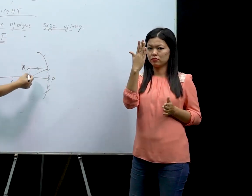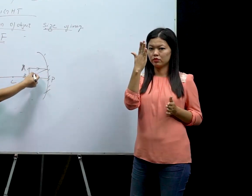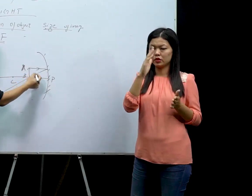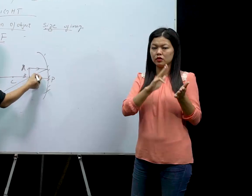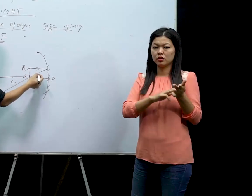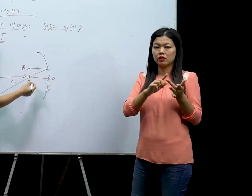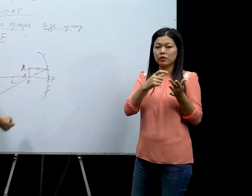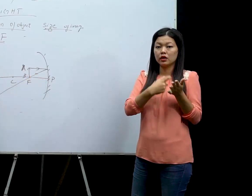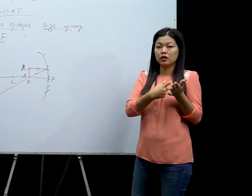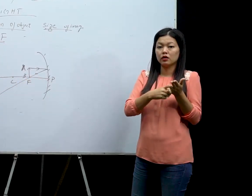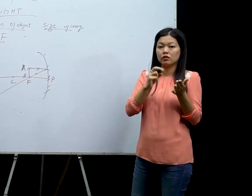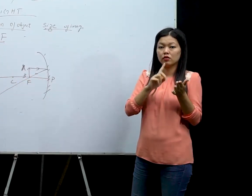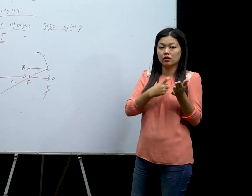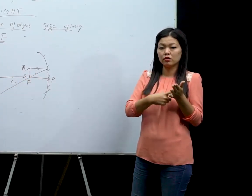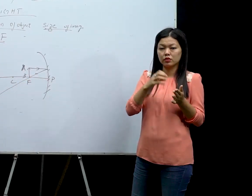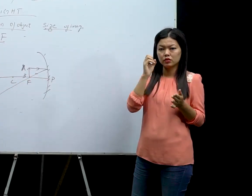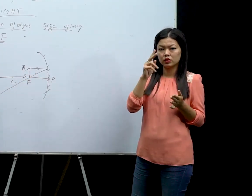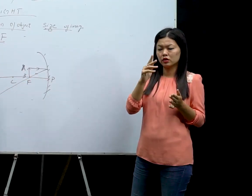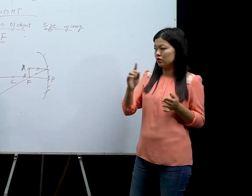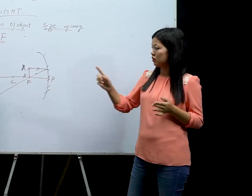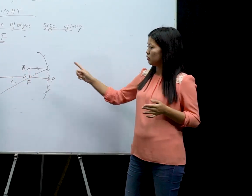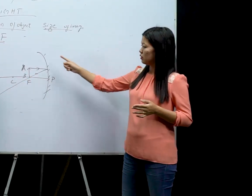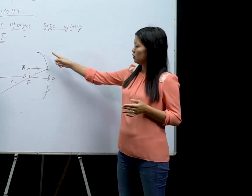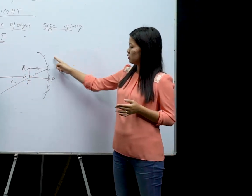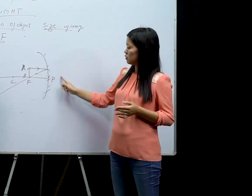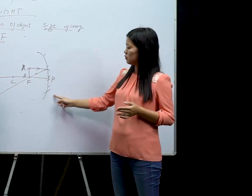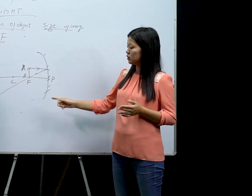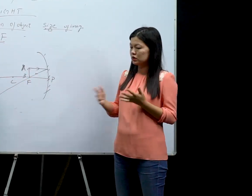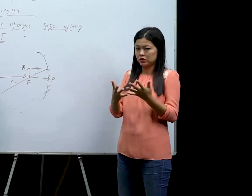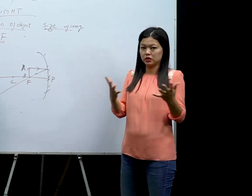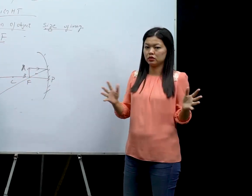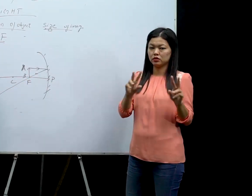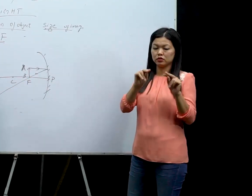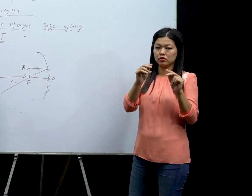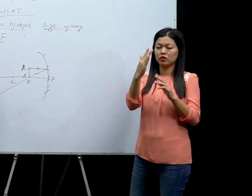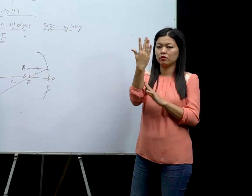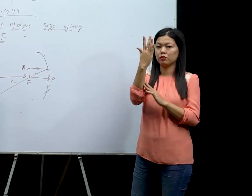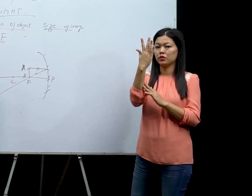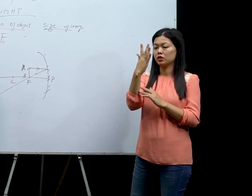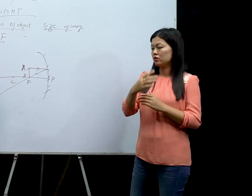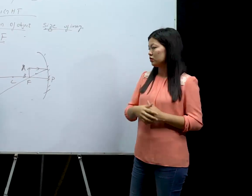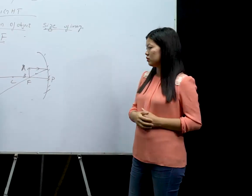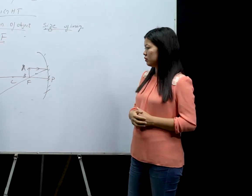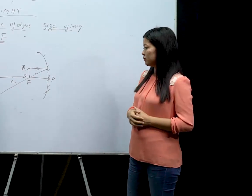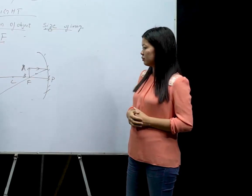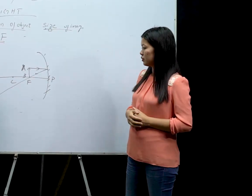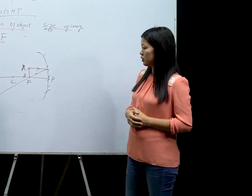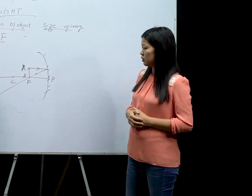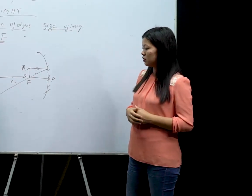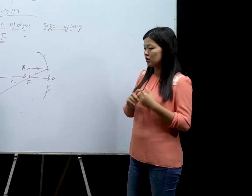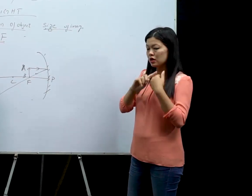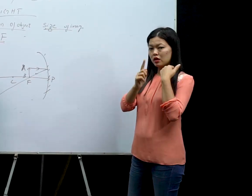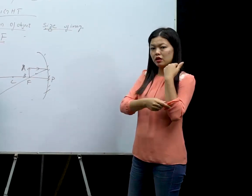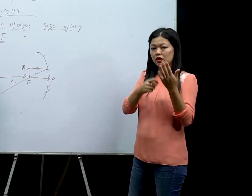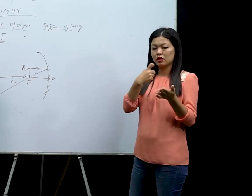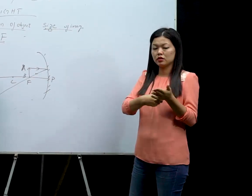Right. Now, students, let's apply the last rule, the fourth rule. We can apply any rule,